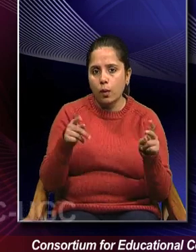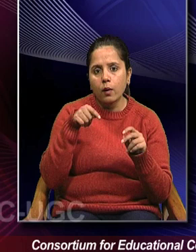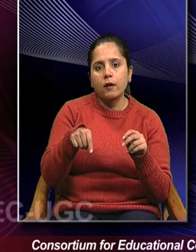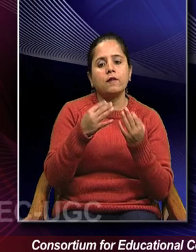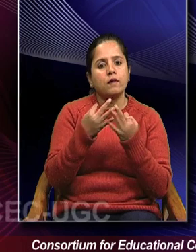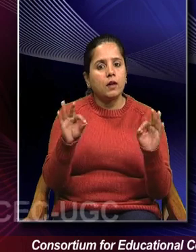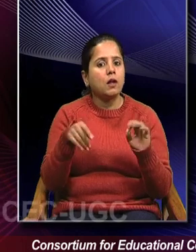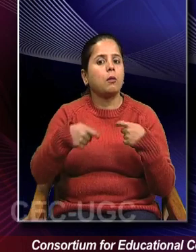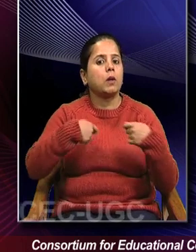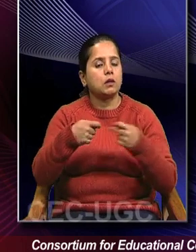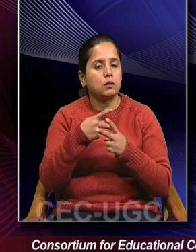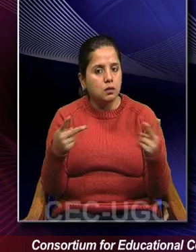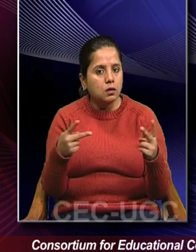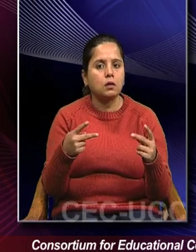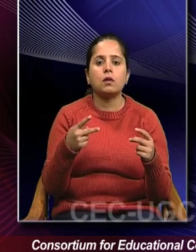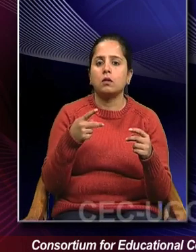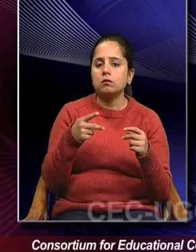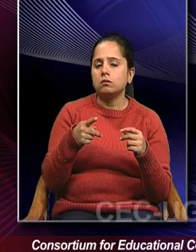trade. And